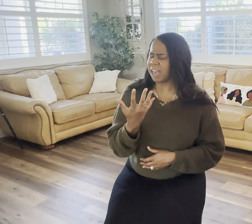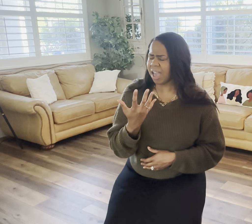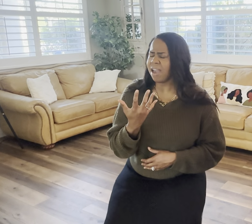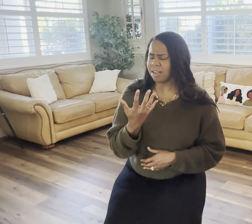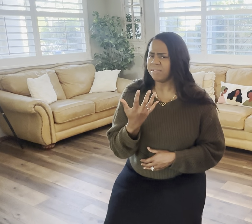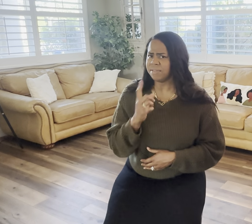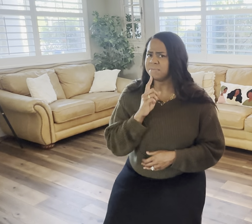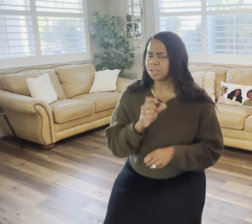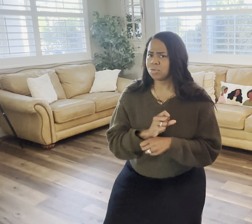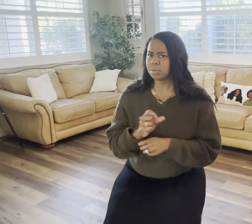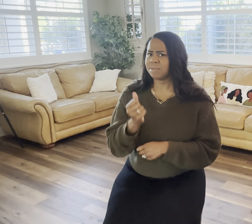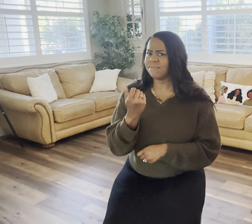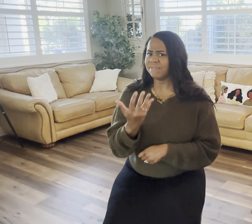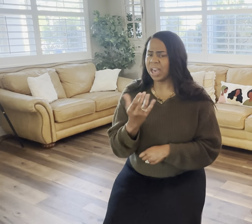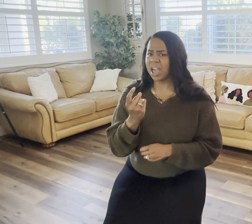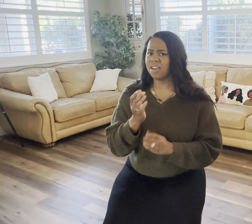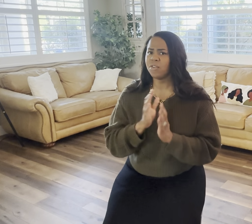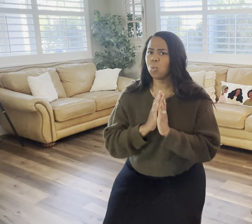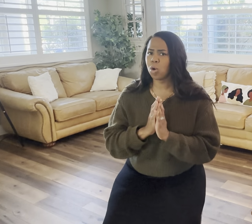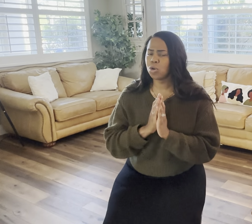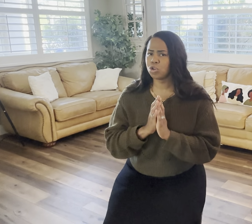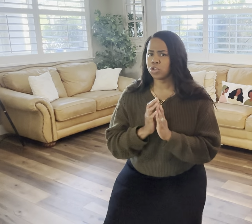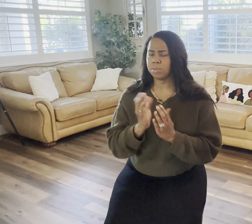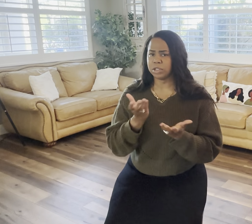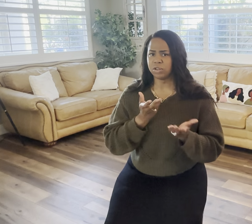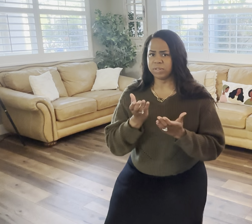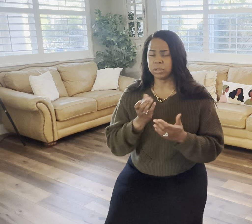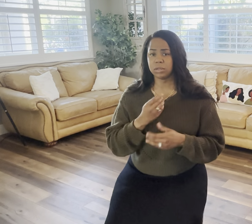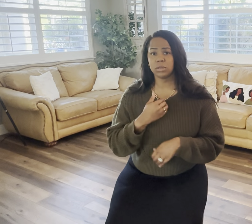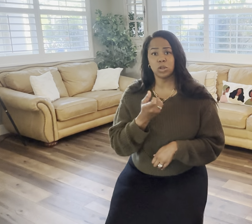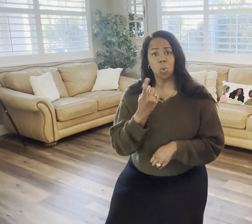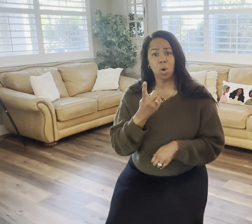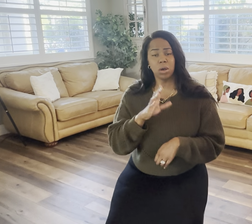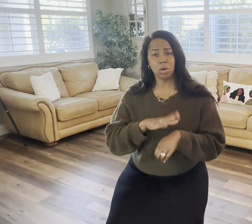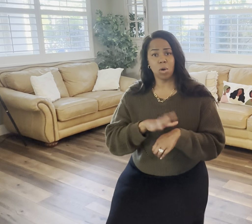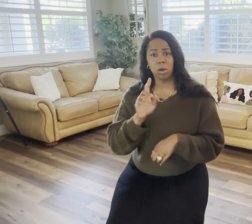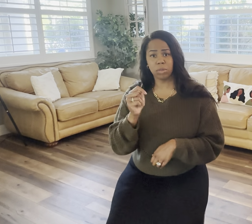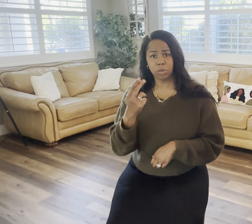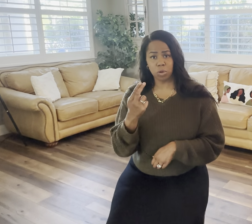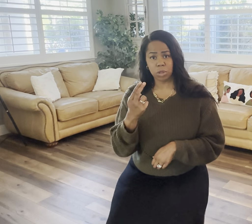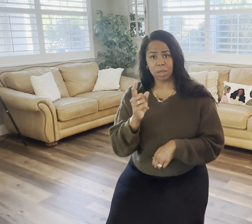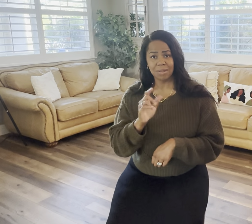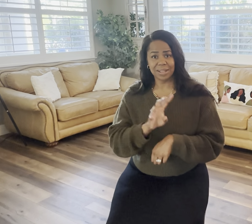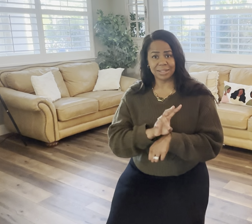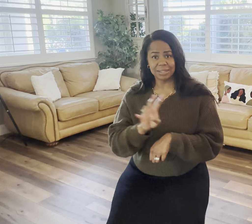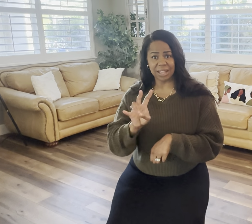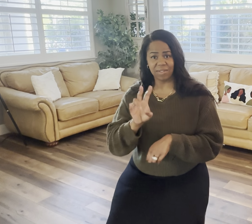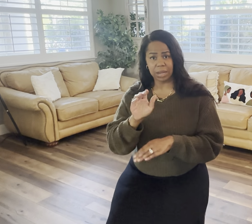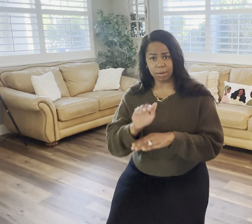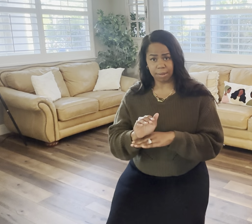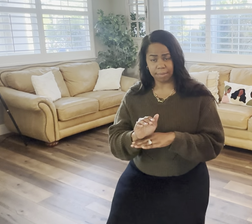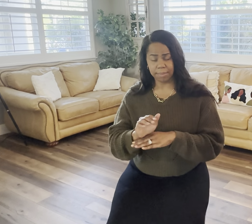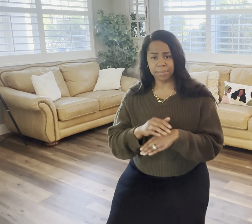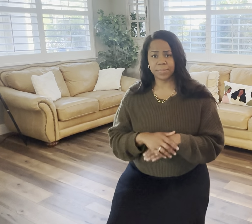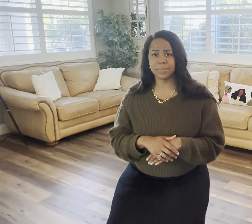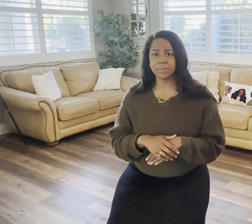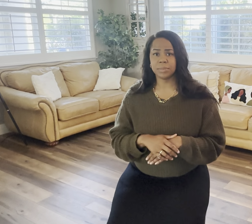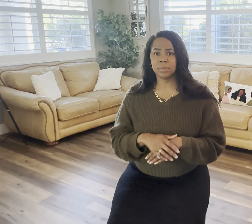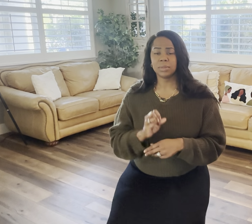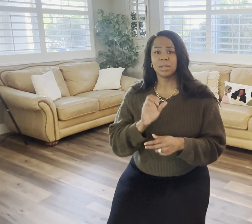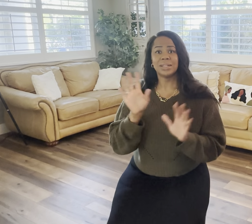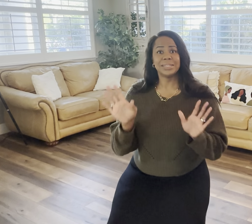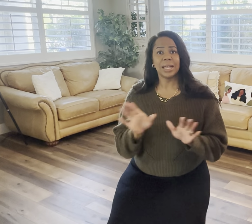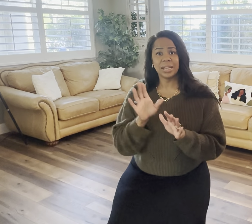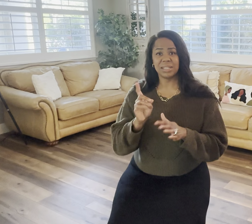five worship services. There's one on Thursdays at 7 p.m.,